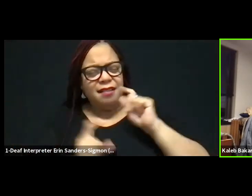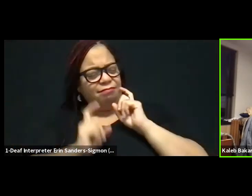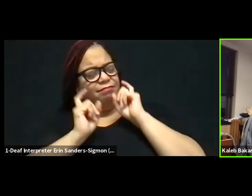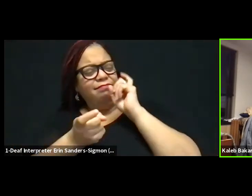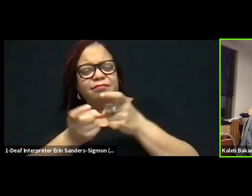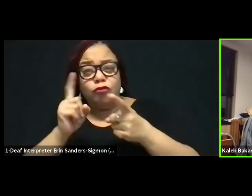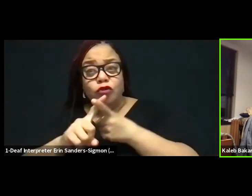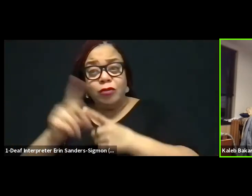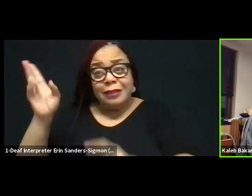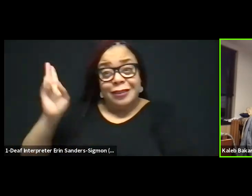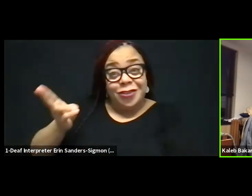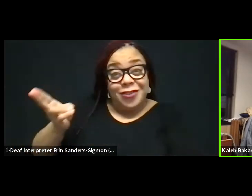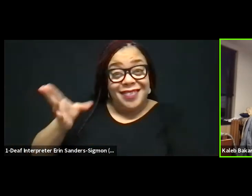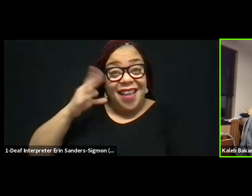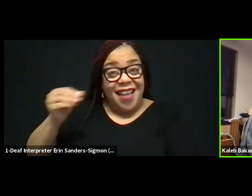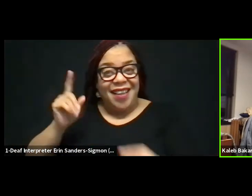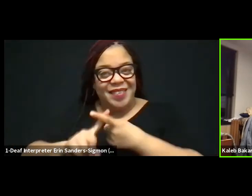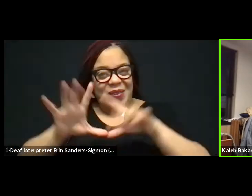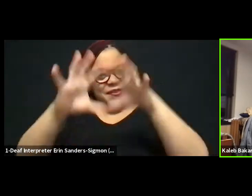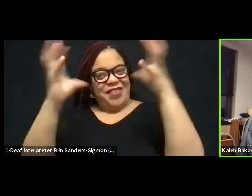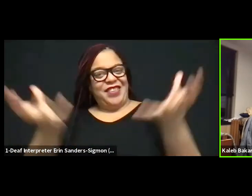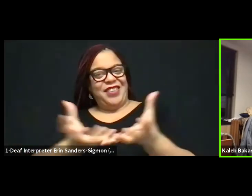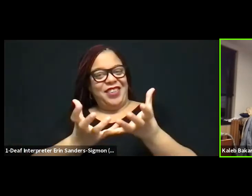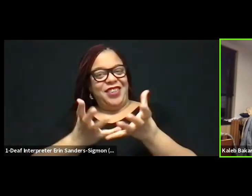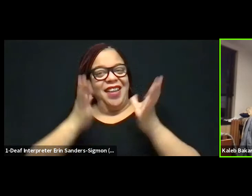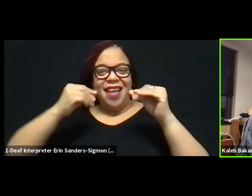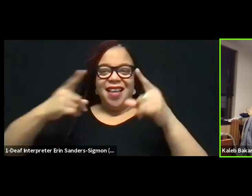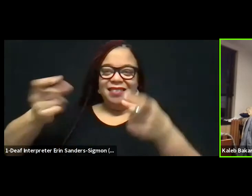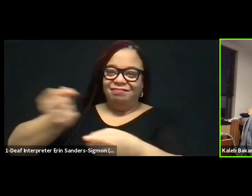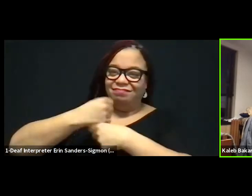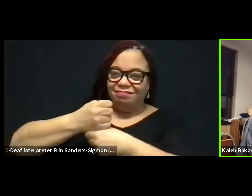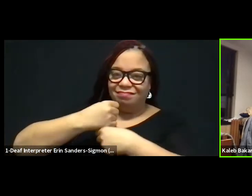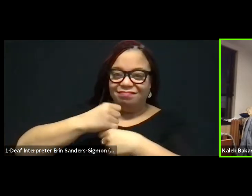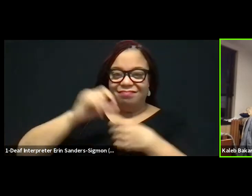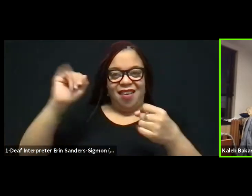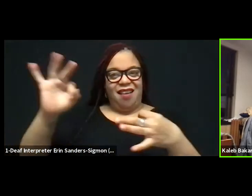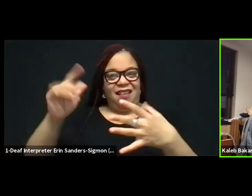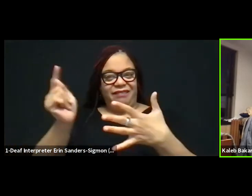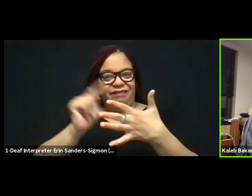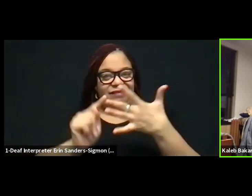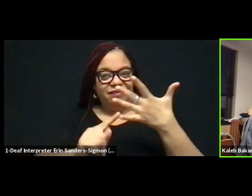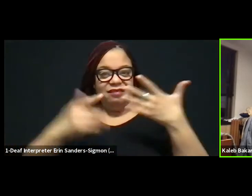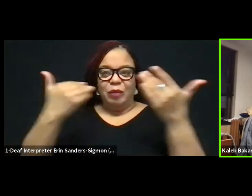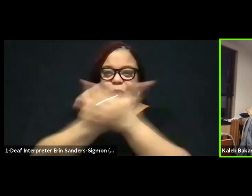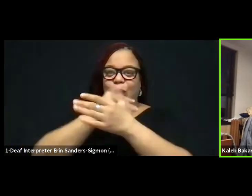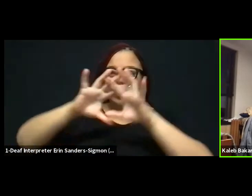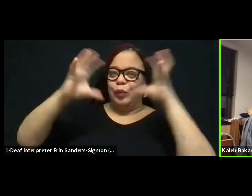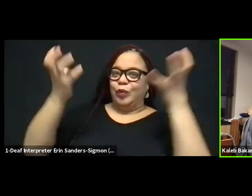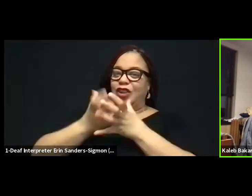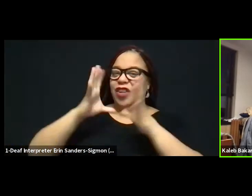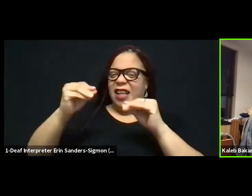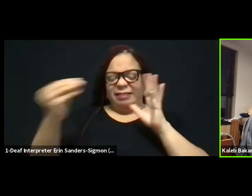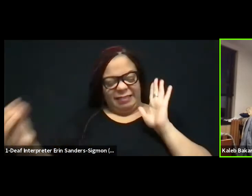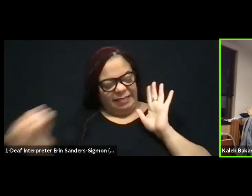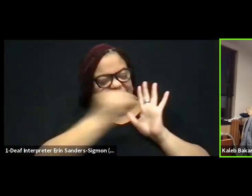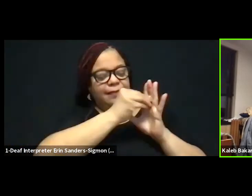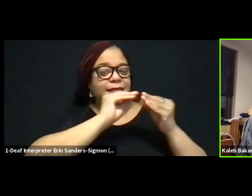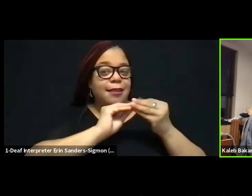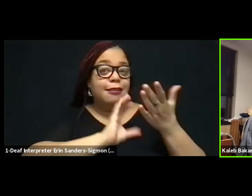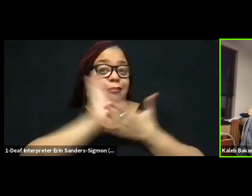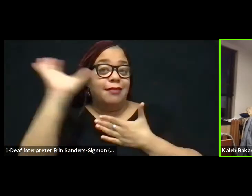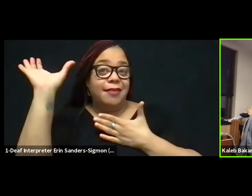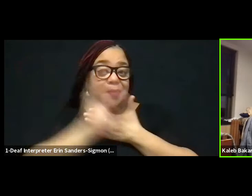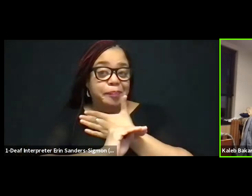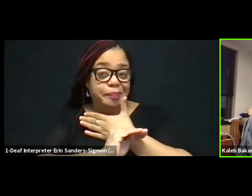and built that in the curriculum, built that in the day-to-day interaction and engagement with us, poured so